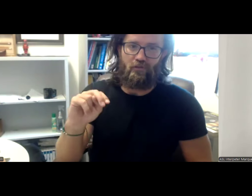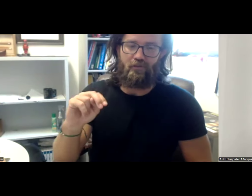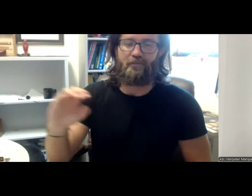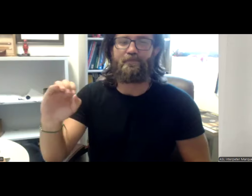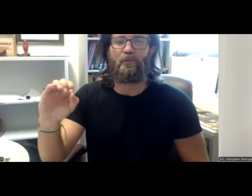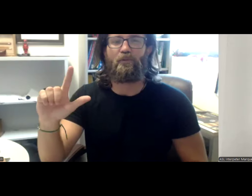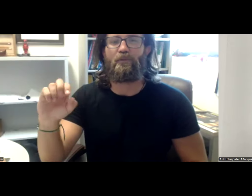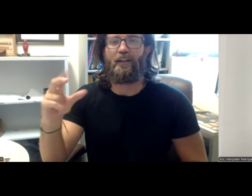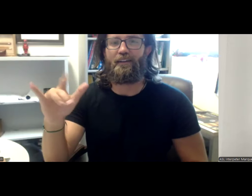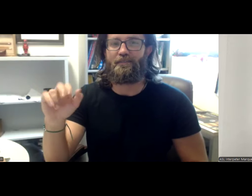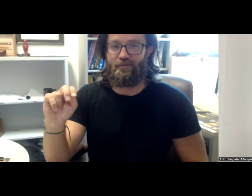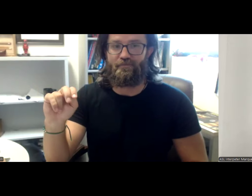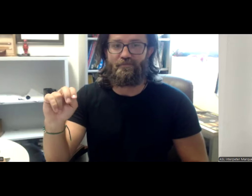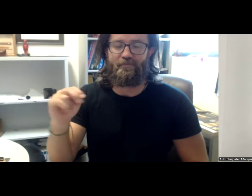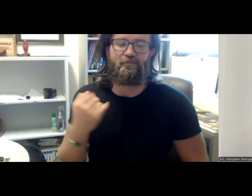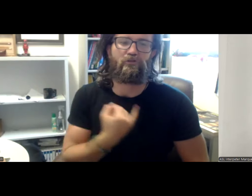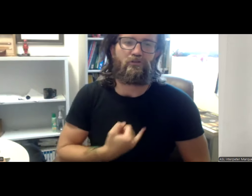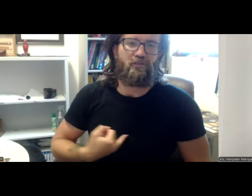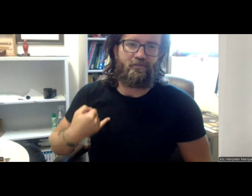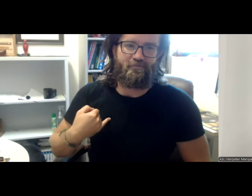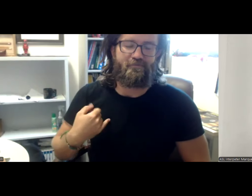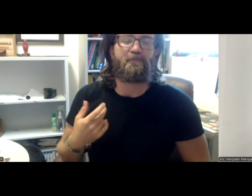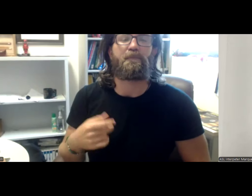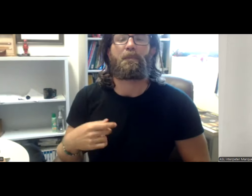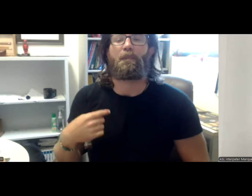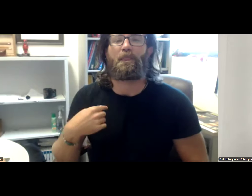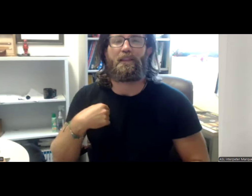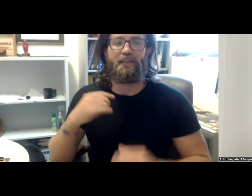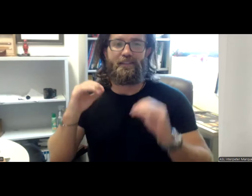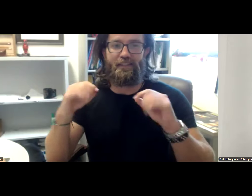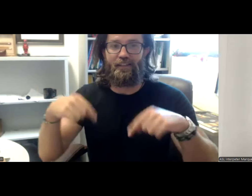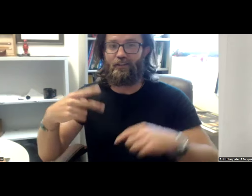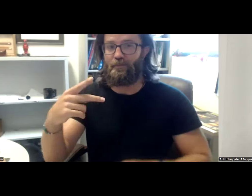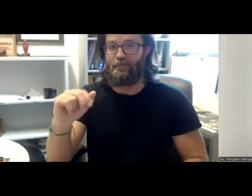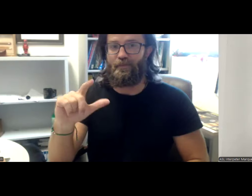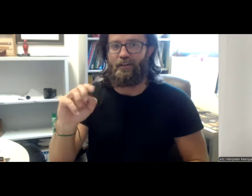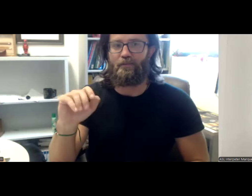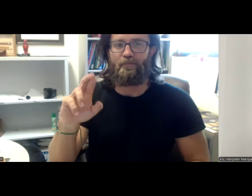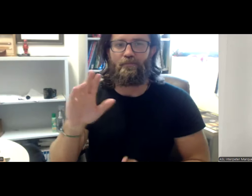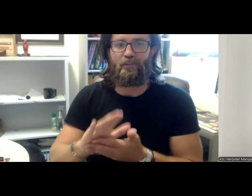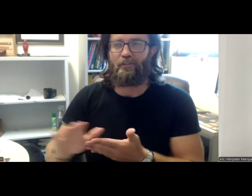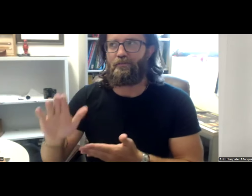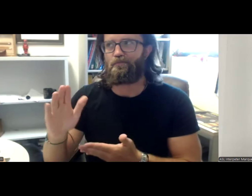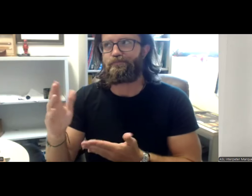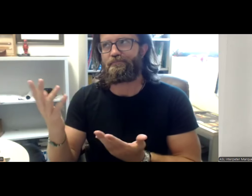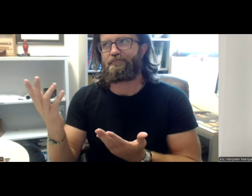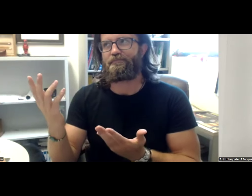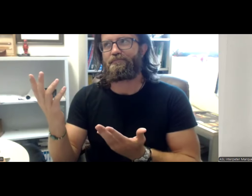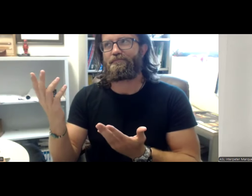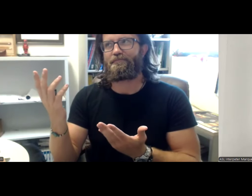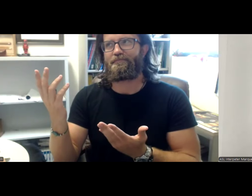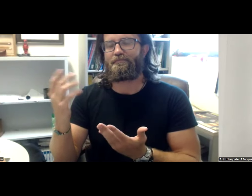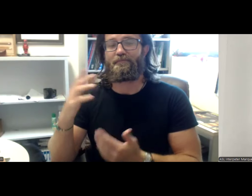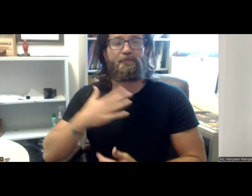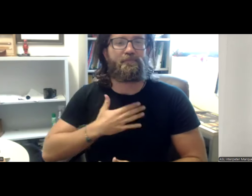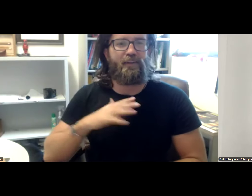might be a new teacher for me. So I'm Joan O'Loughlin. My same name is Jay on the chest. I teach